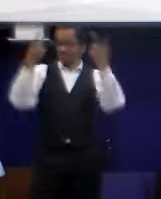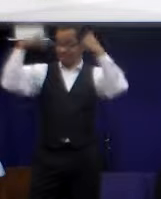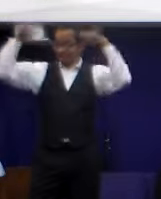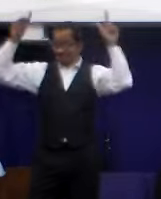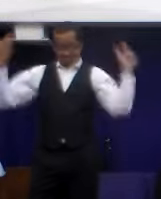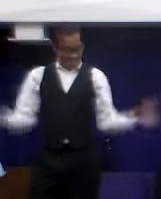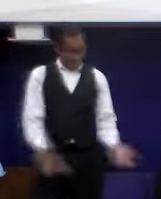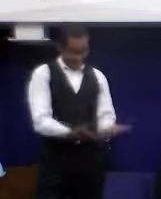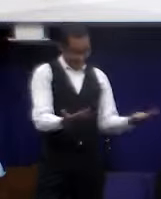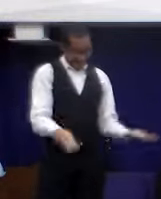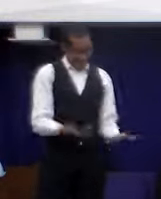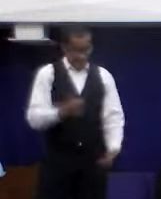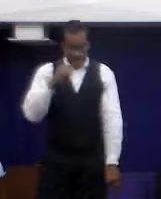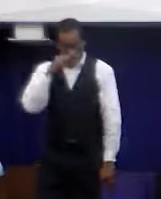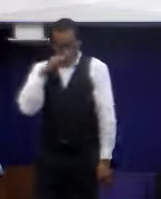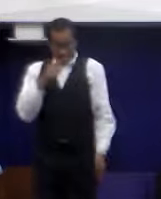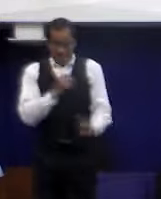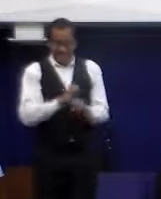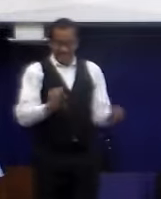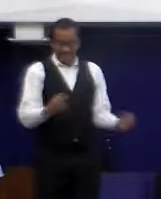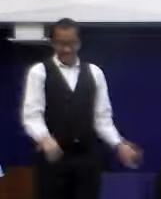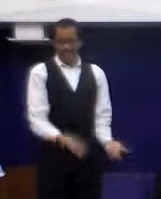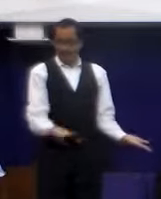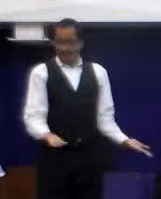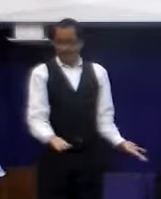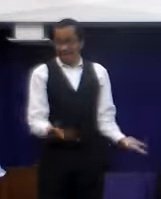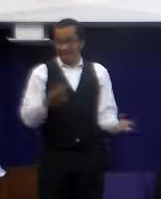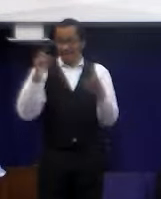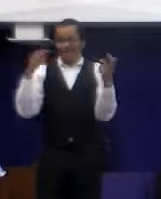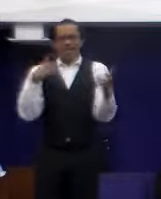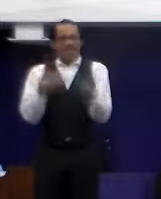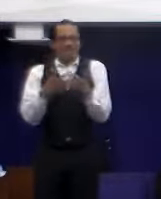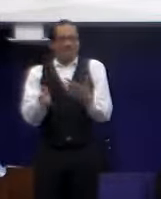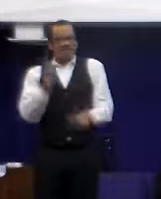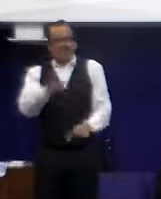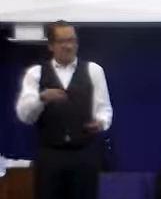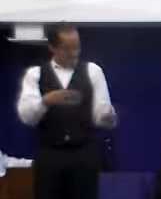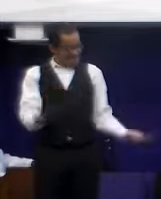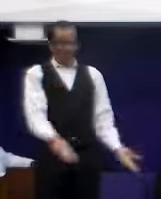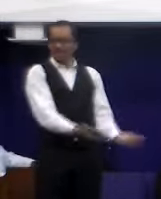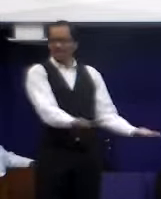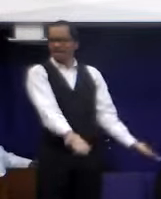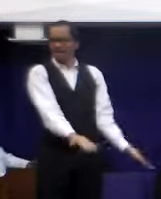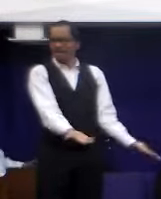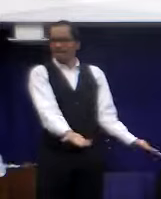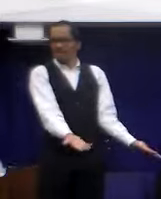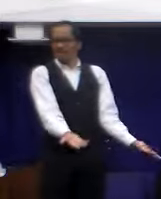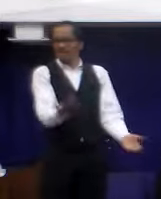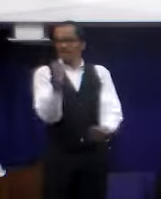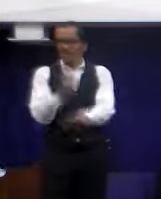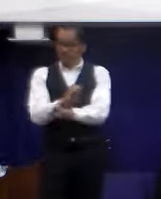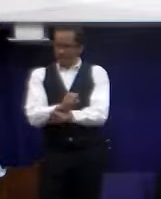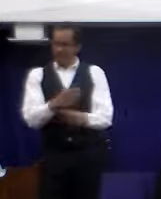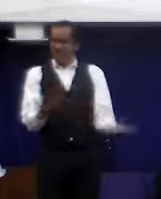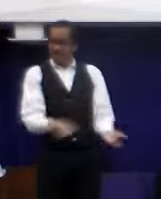here. Down. Your kids get saved is down here. Yes. Hallelujah. Whatever you need is down here. Down. You can have to work down here